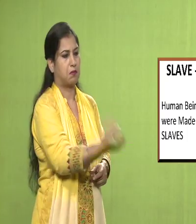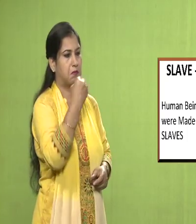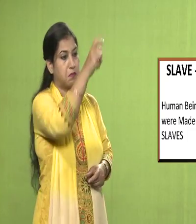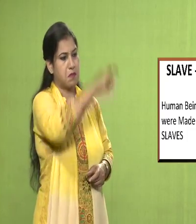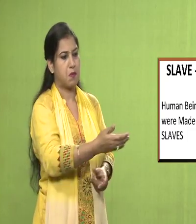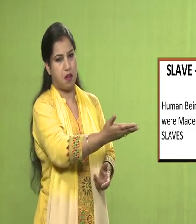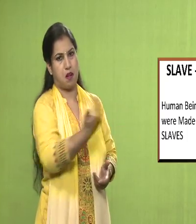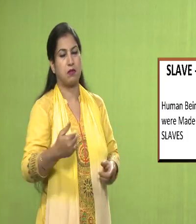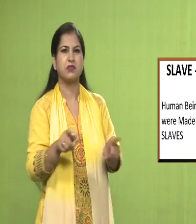commodities.